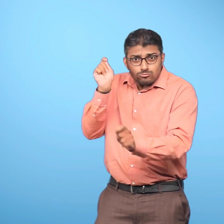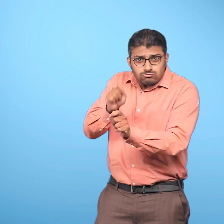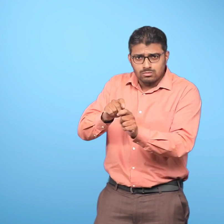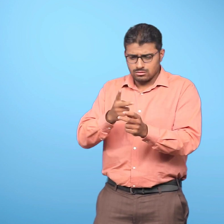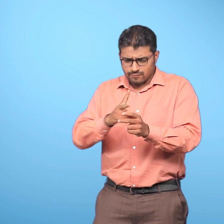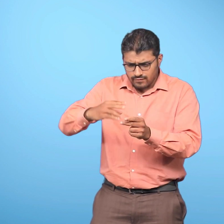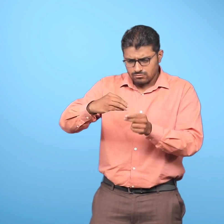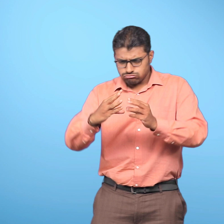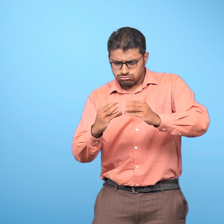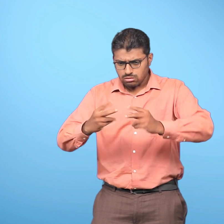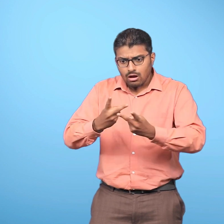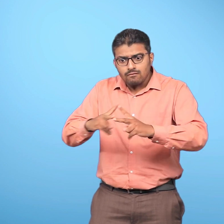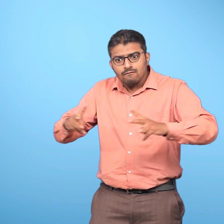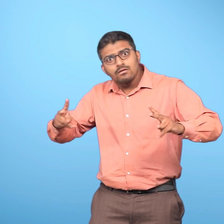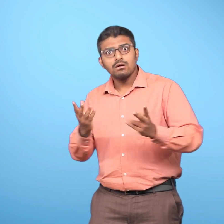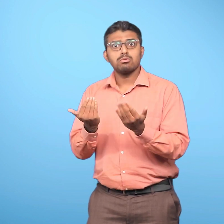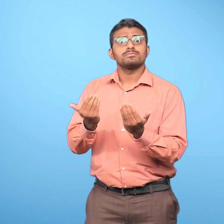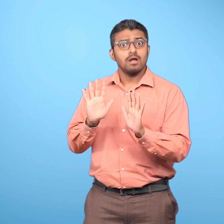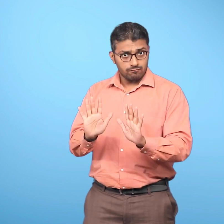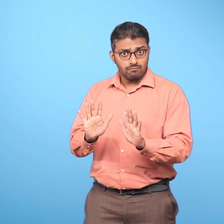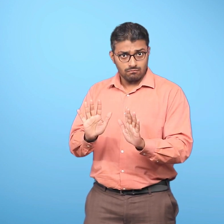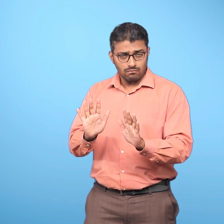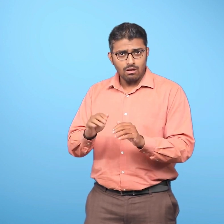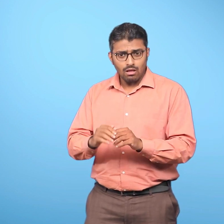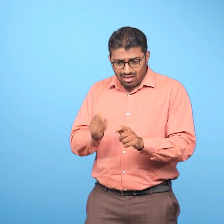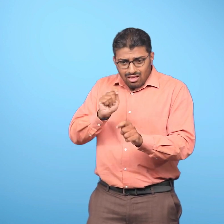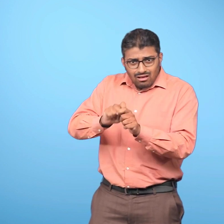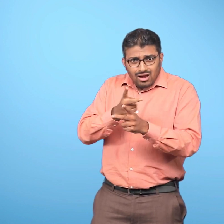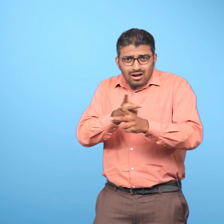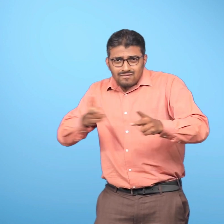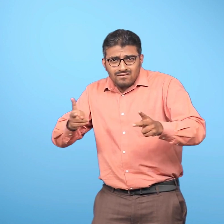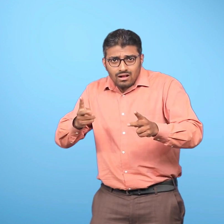How does a blacksmith change a piece of iron into different tools?